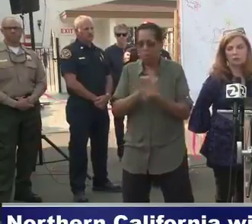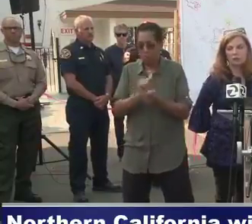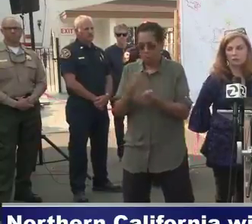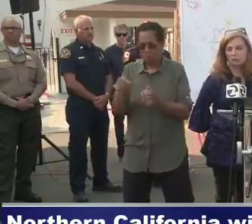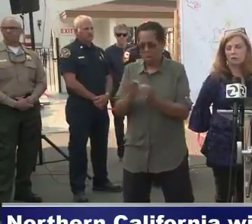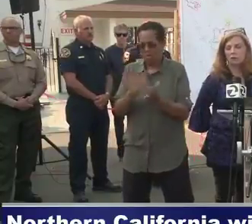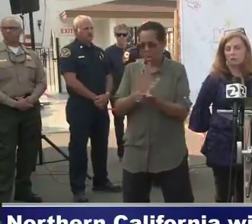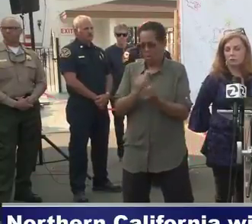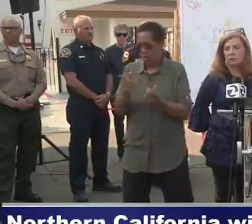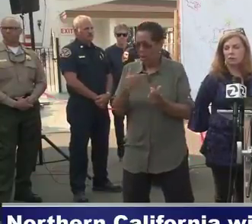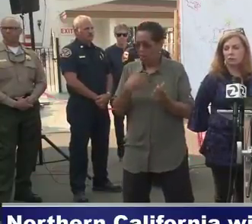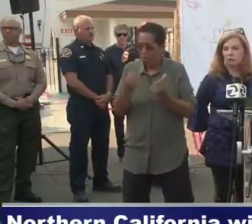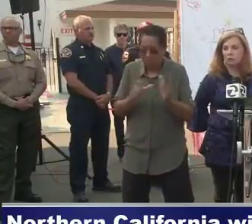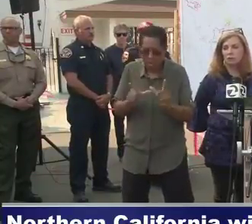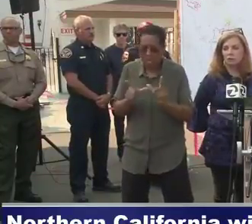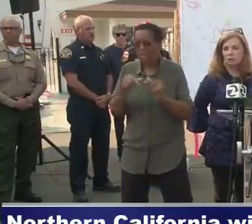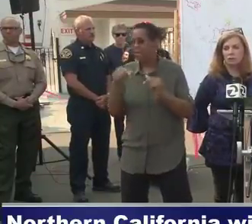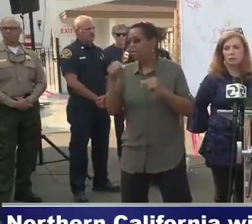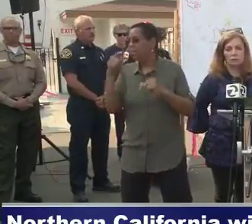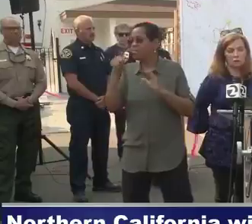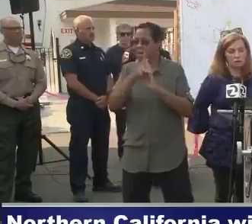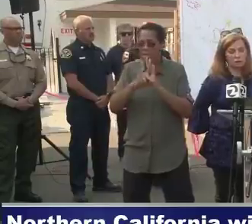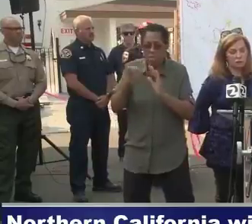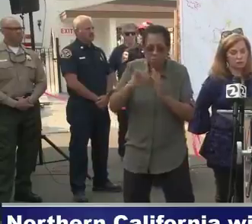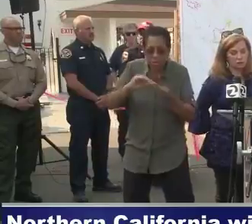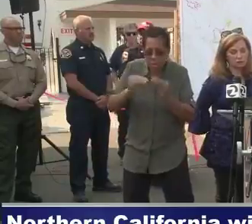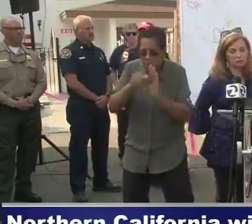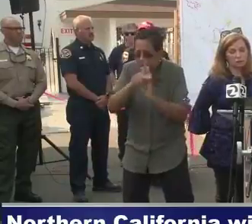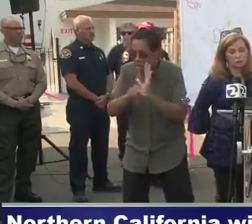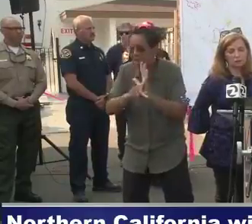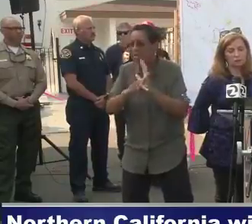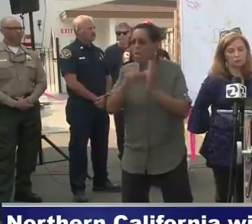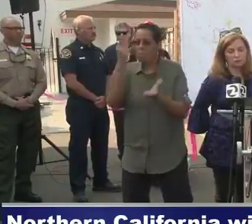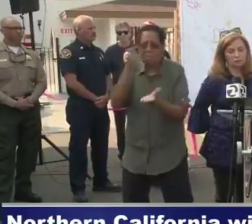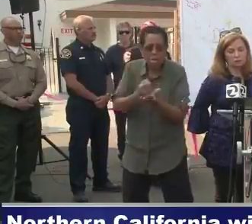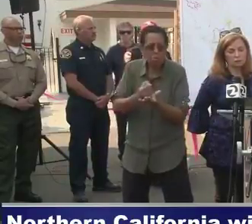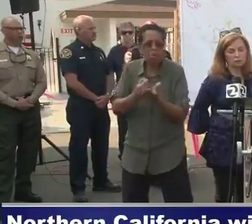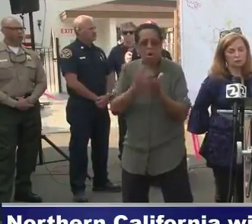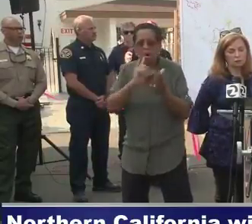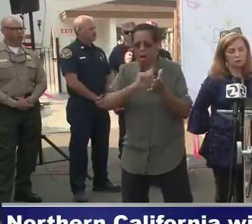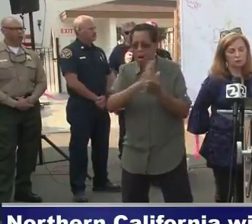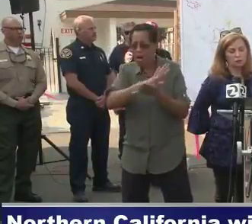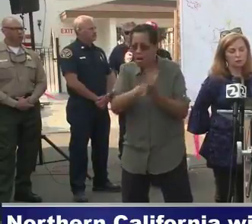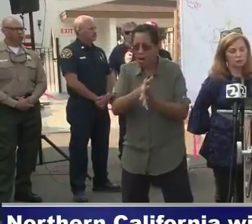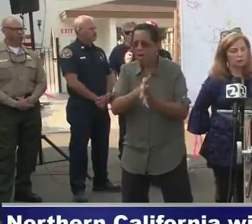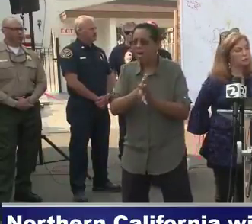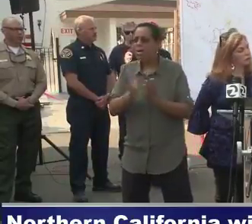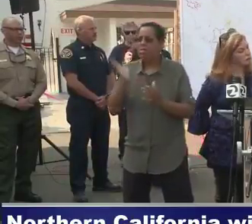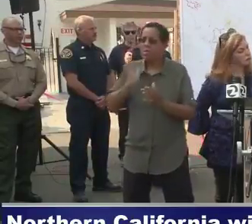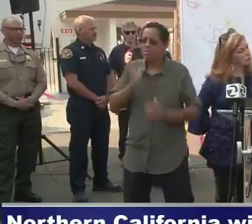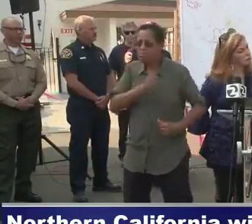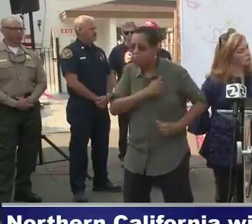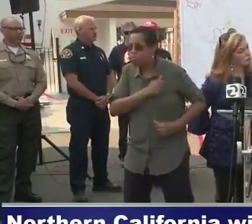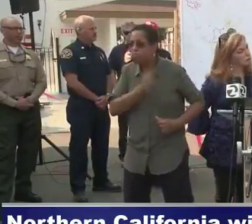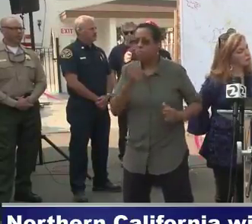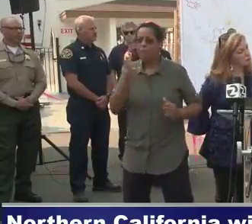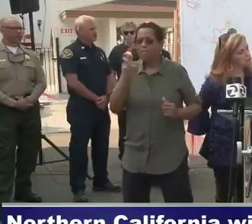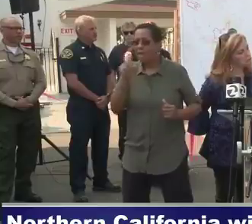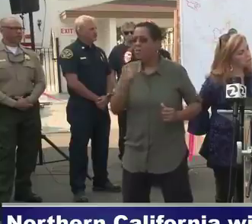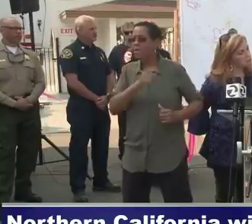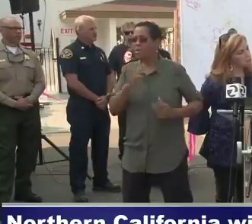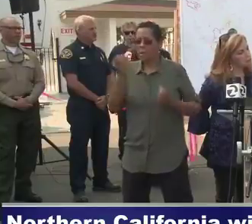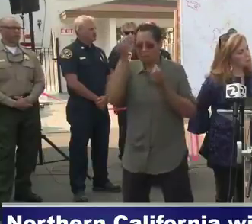license, insurance policy numbers, passport, if you're a veteran, your veteran's information. If you